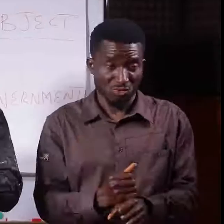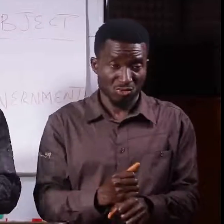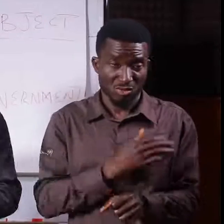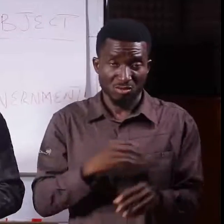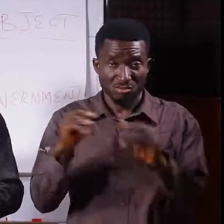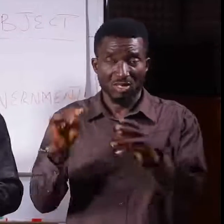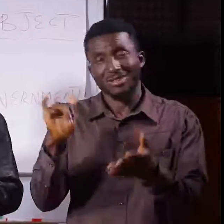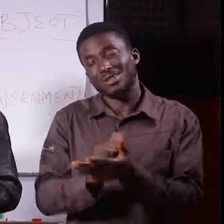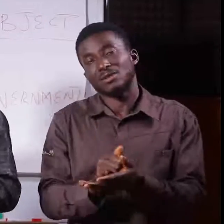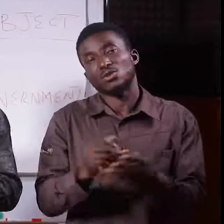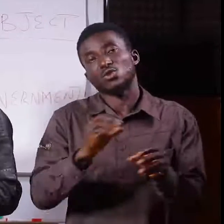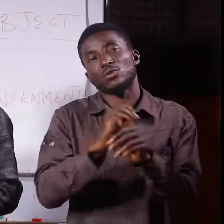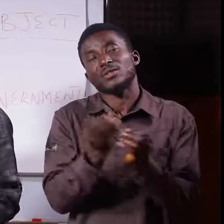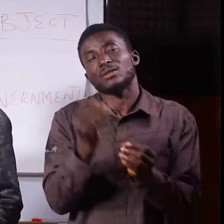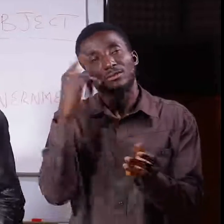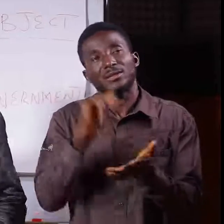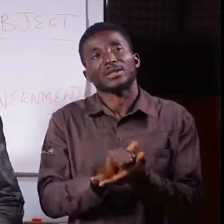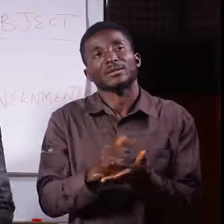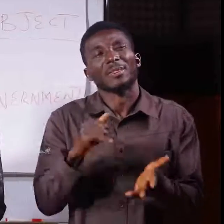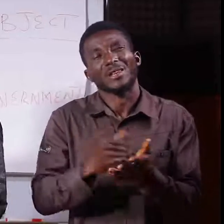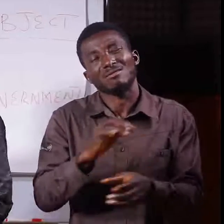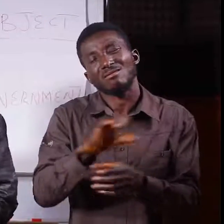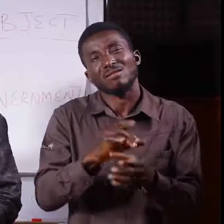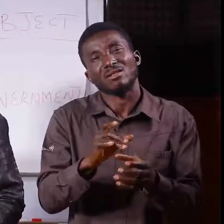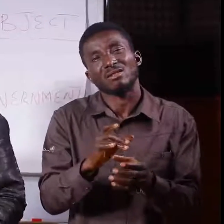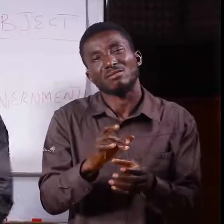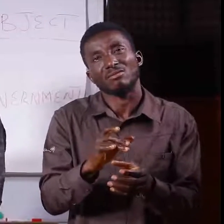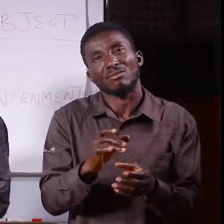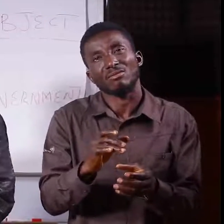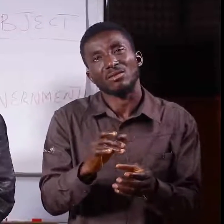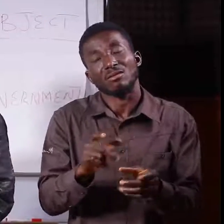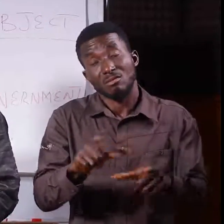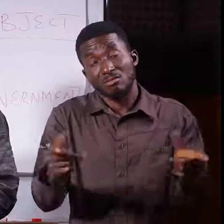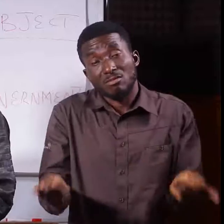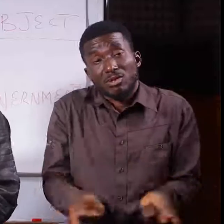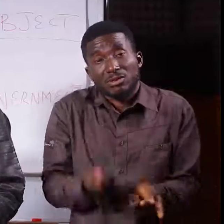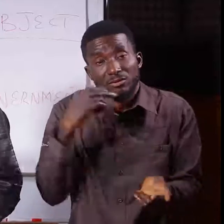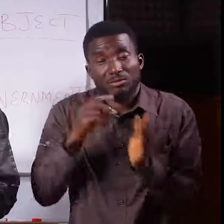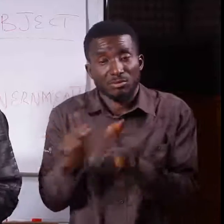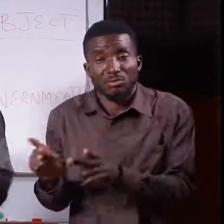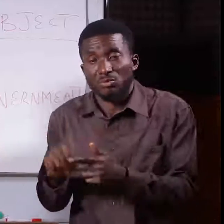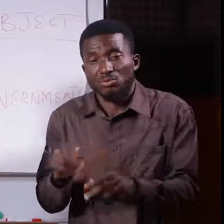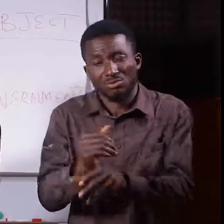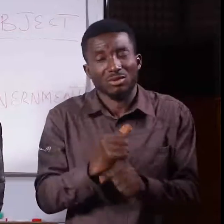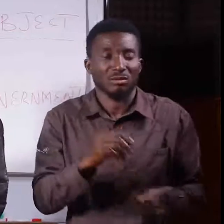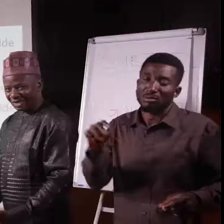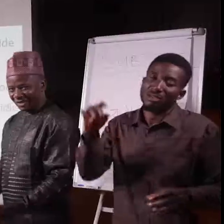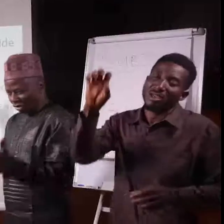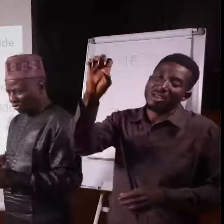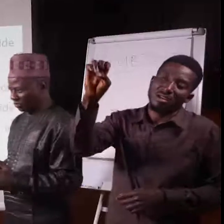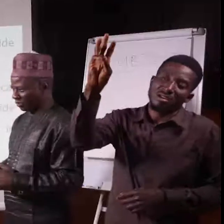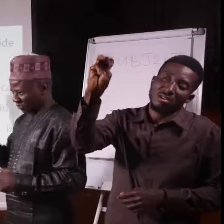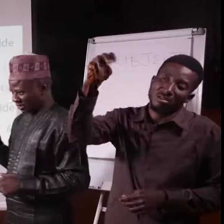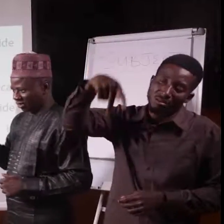man those offices. So for that, it creates, avenue for people to gain employment.